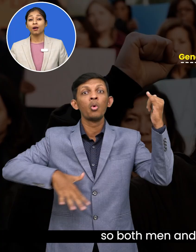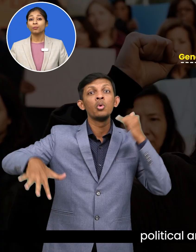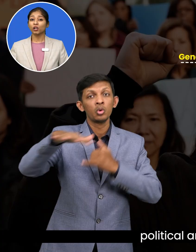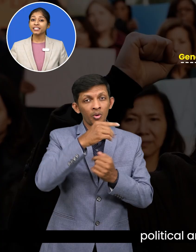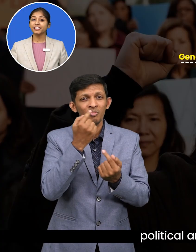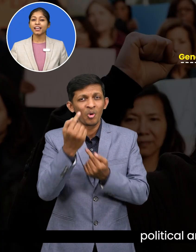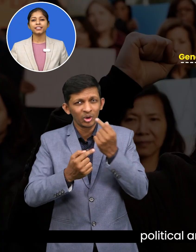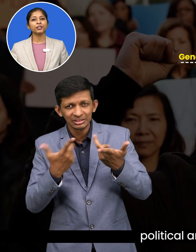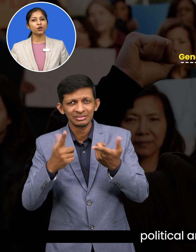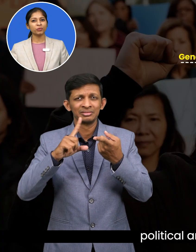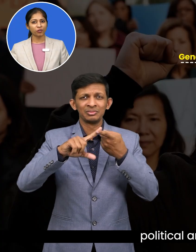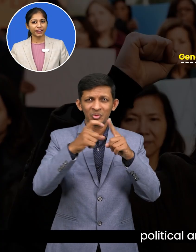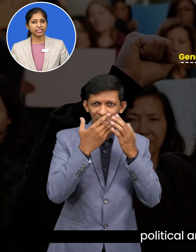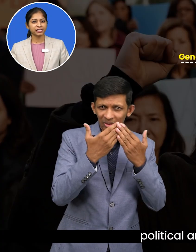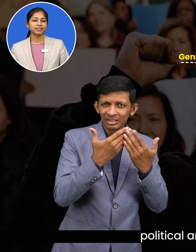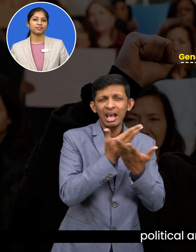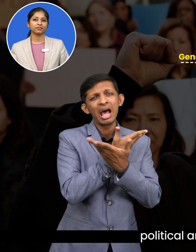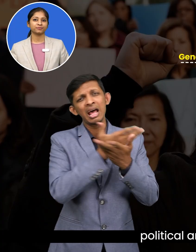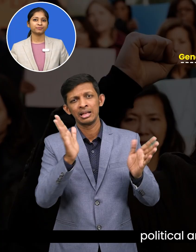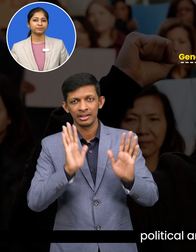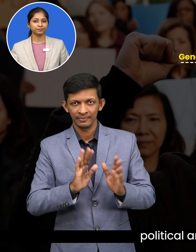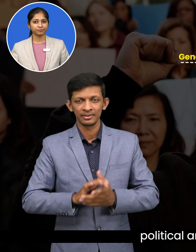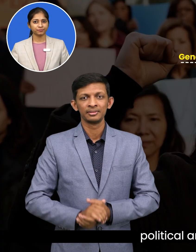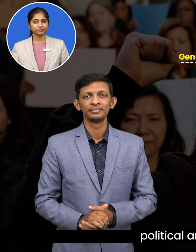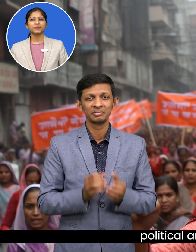social, political, and economic rights.